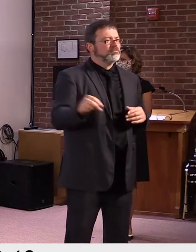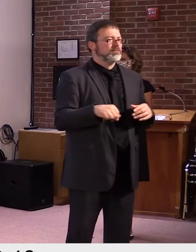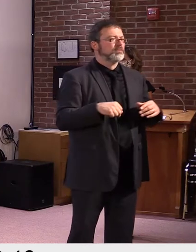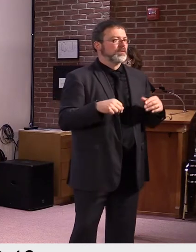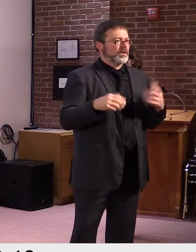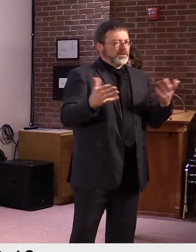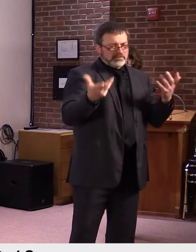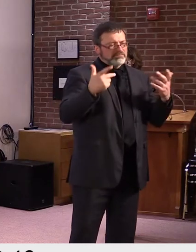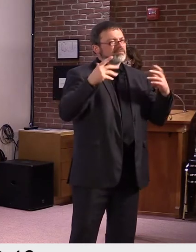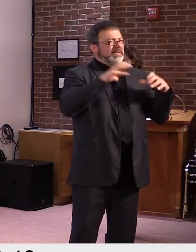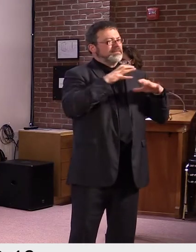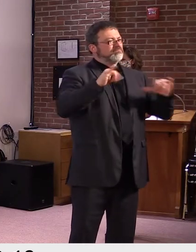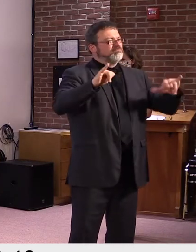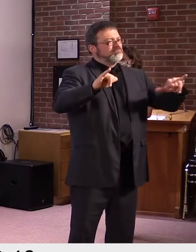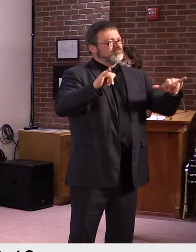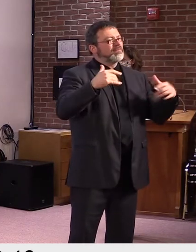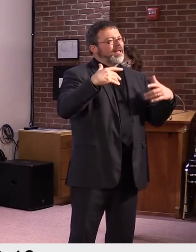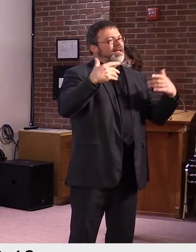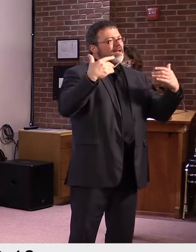the police and things like that.